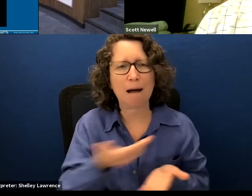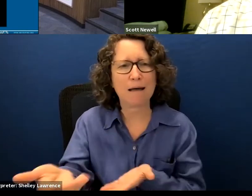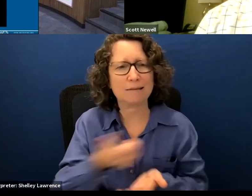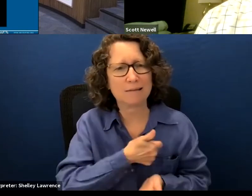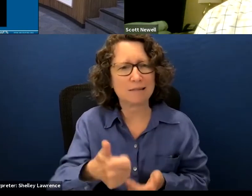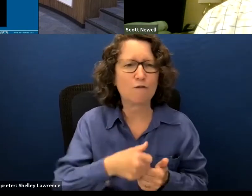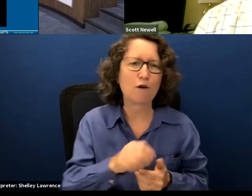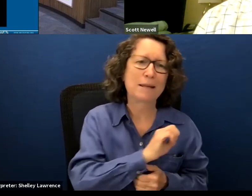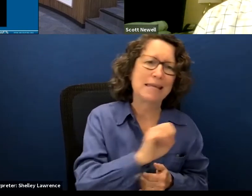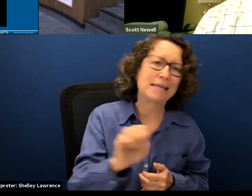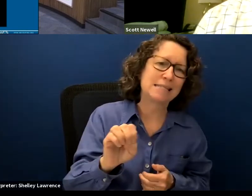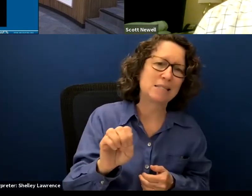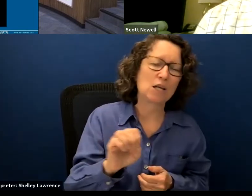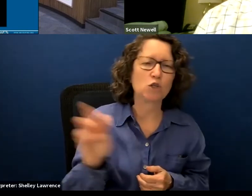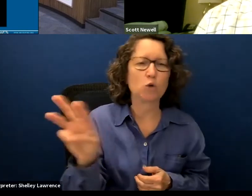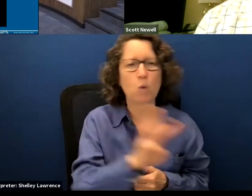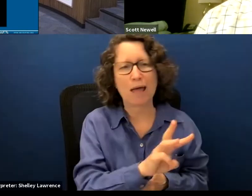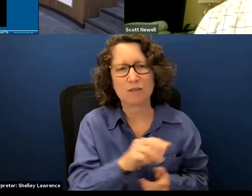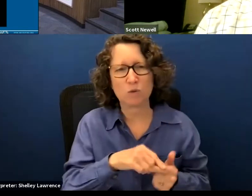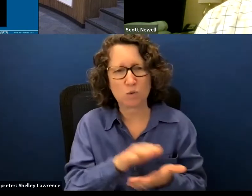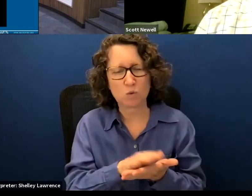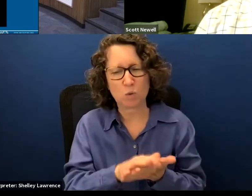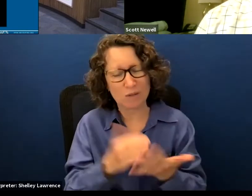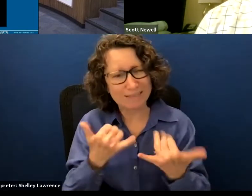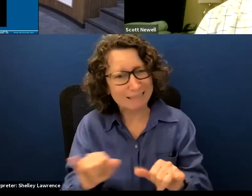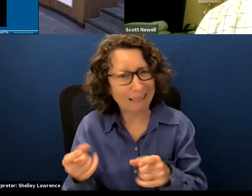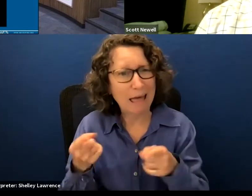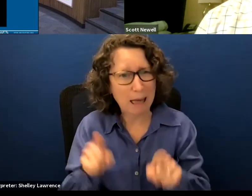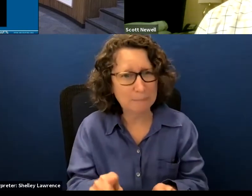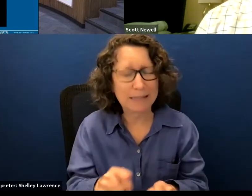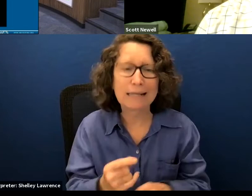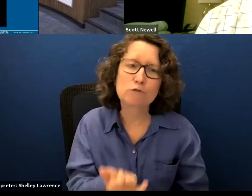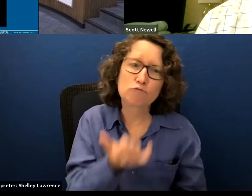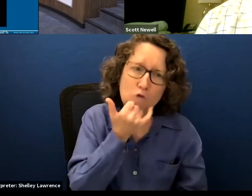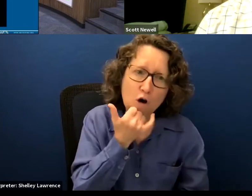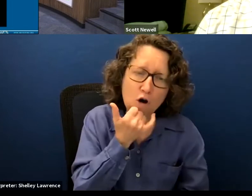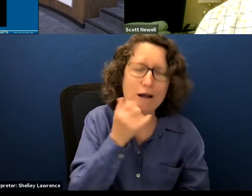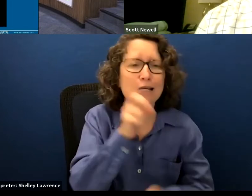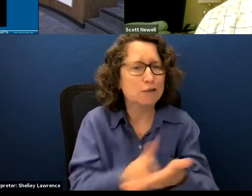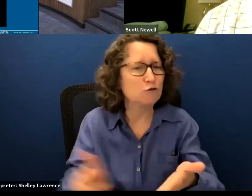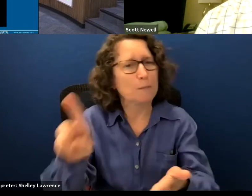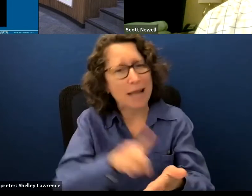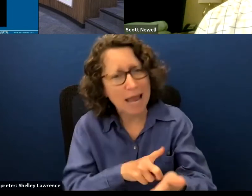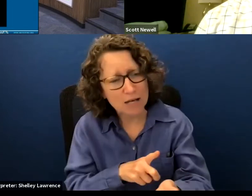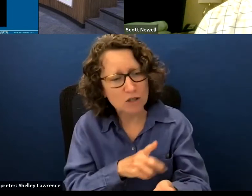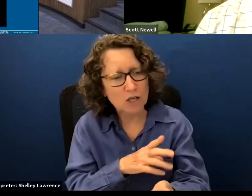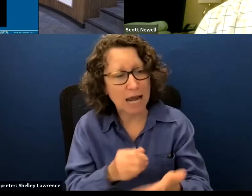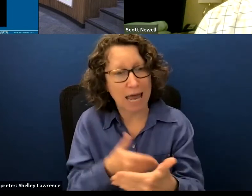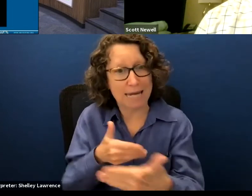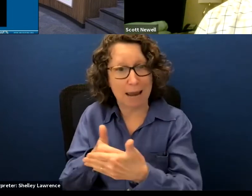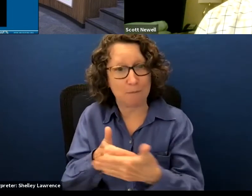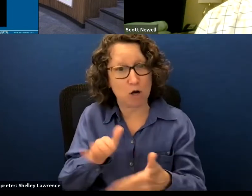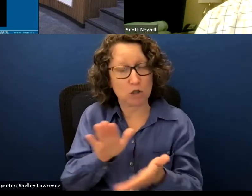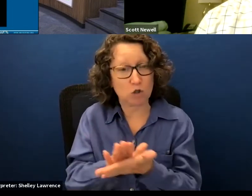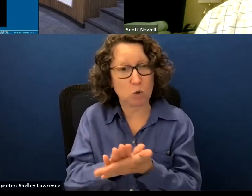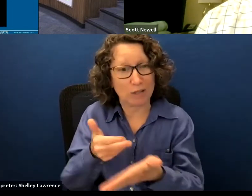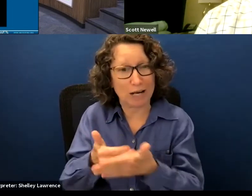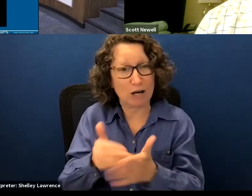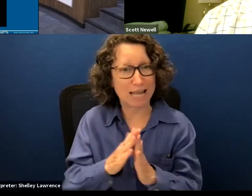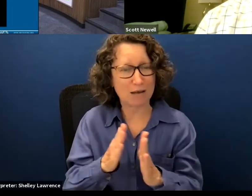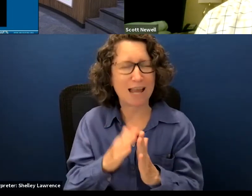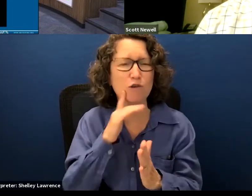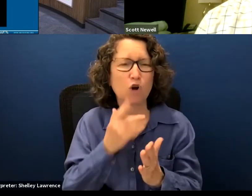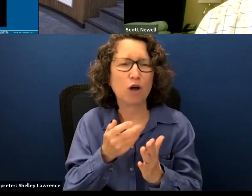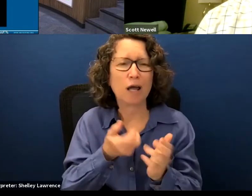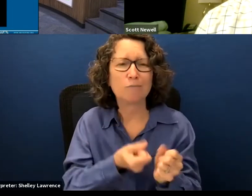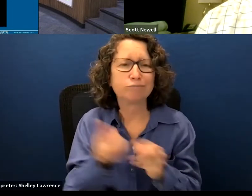Side to West Side for school. This is still happening. It's wrong. It's discrimination. A neighborhood school near downtown could